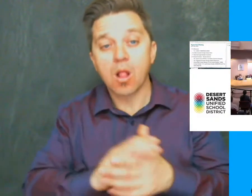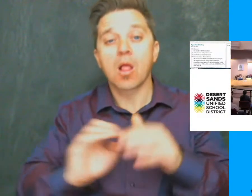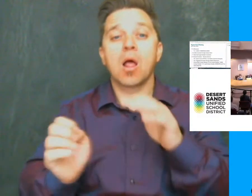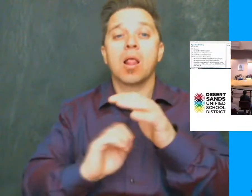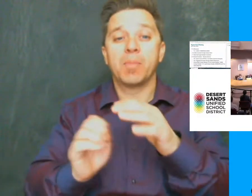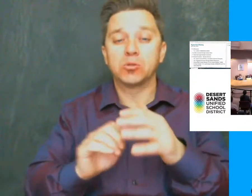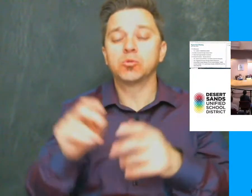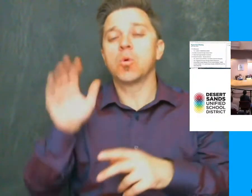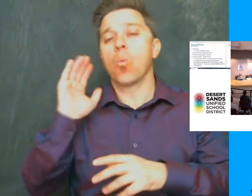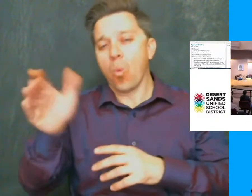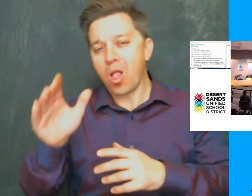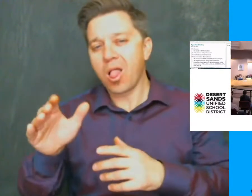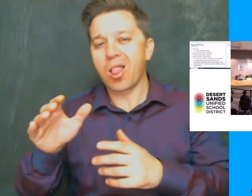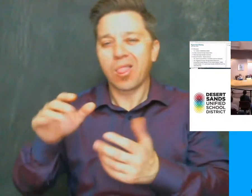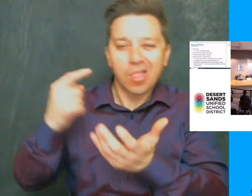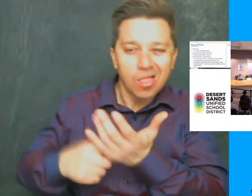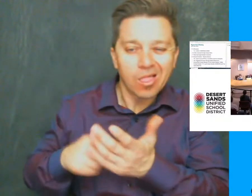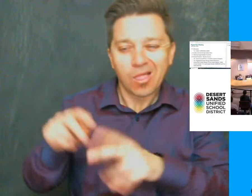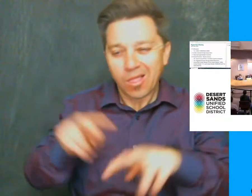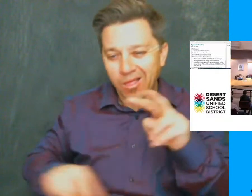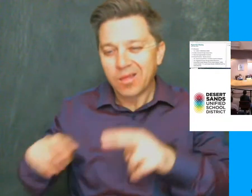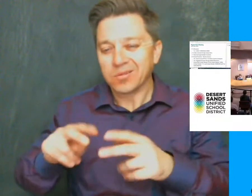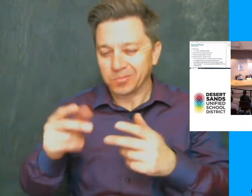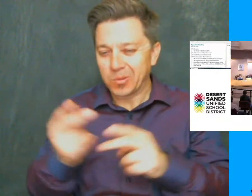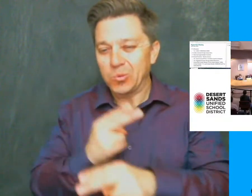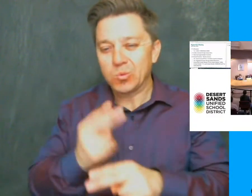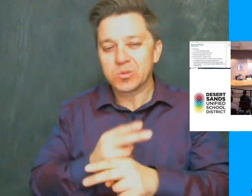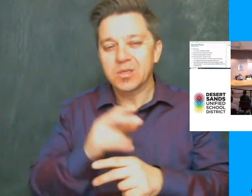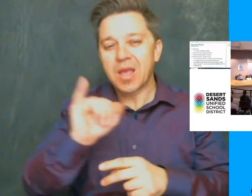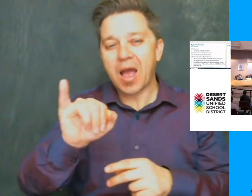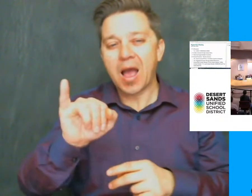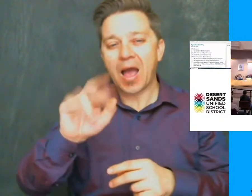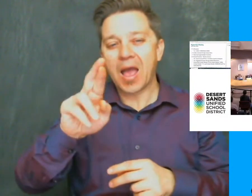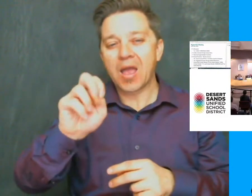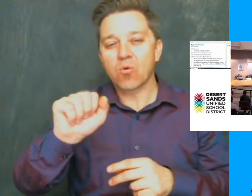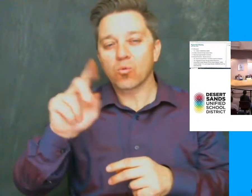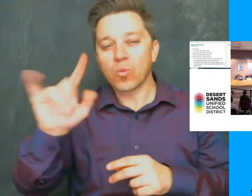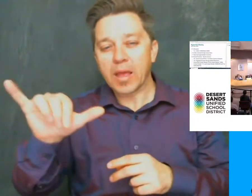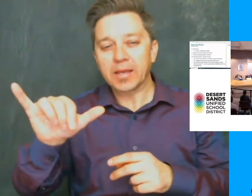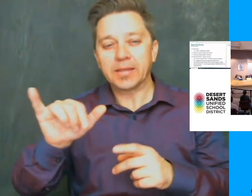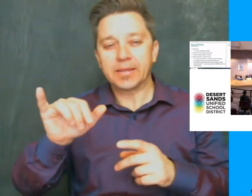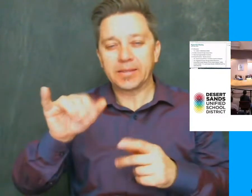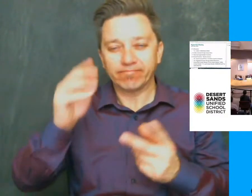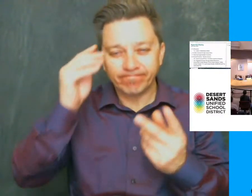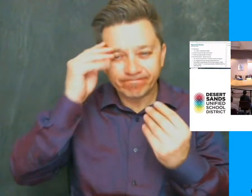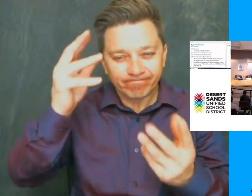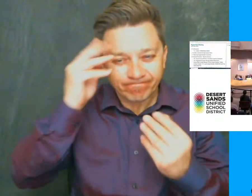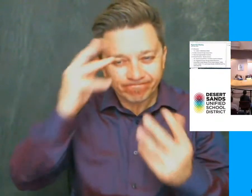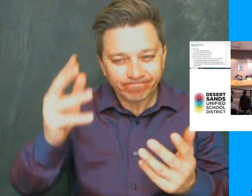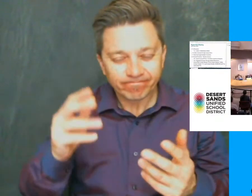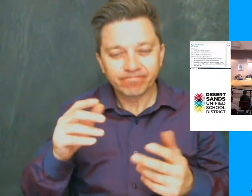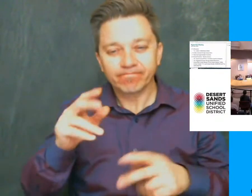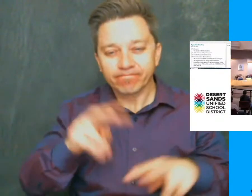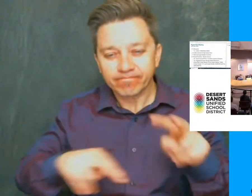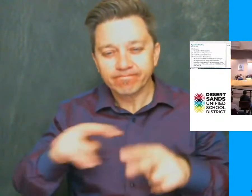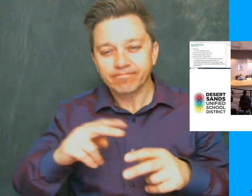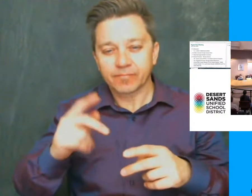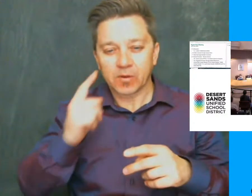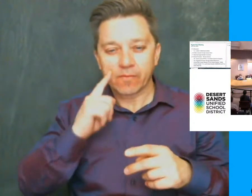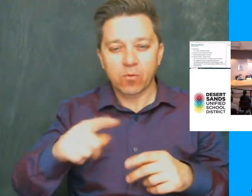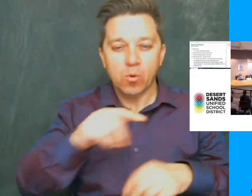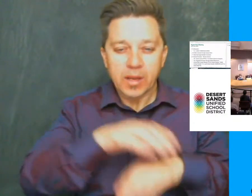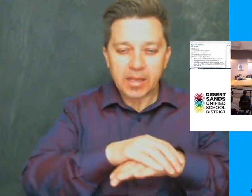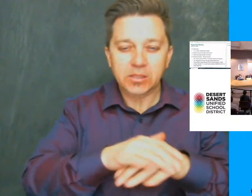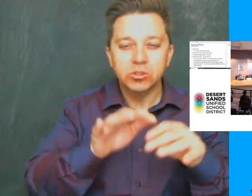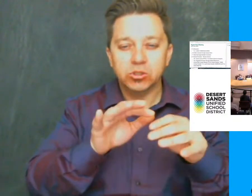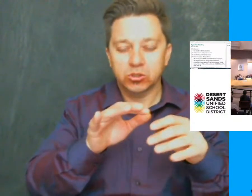be looking at the iReady data as it relates to English language arts and math,